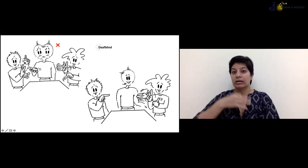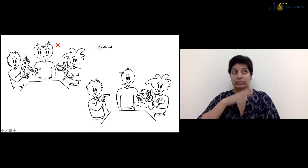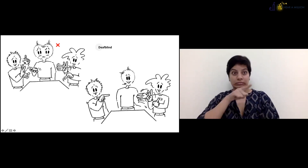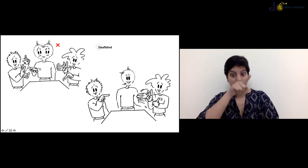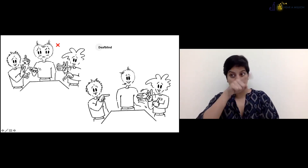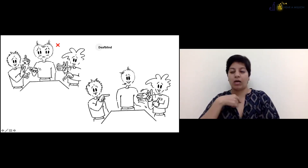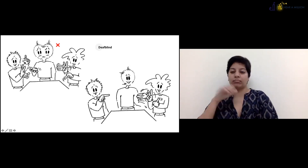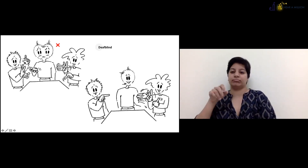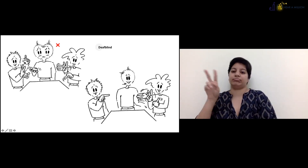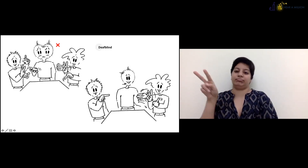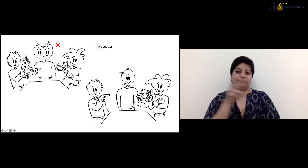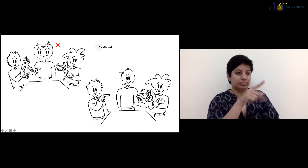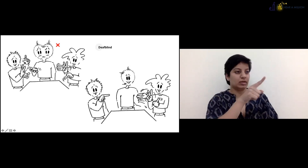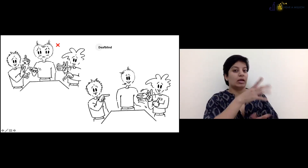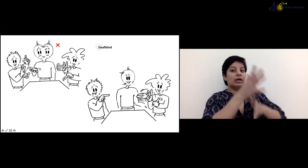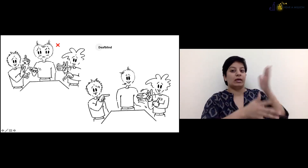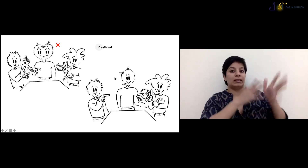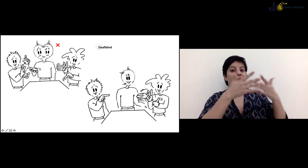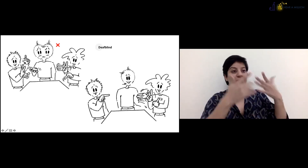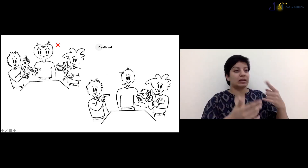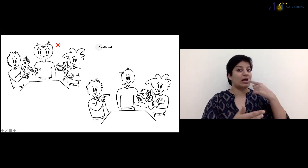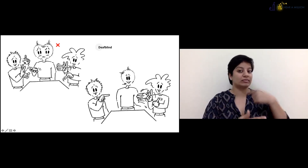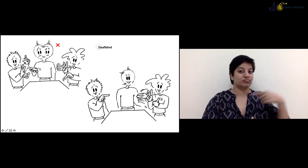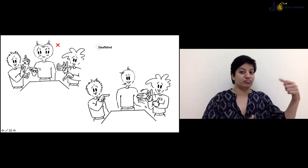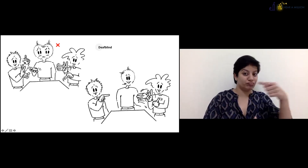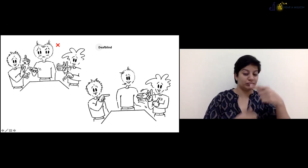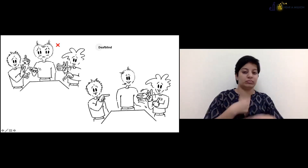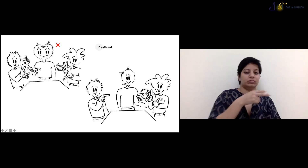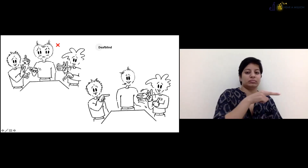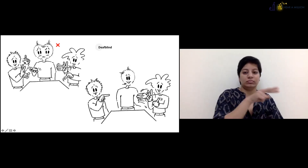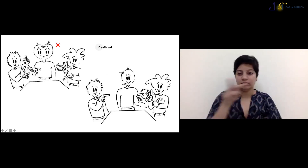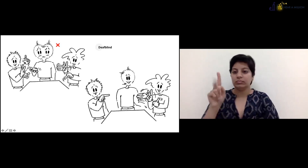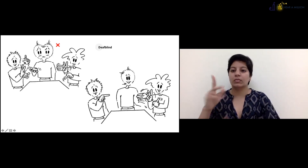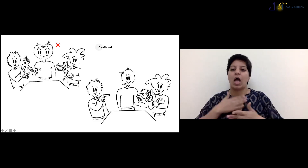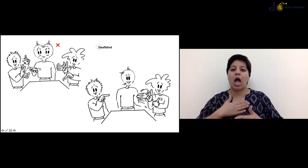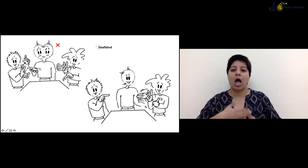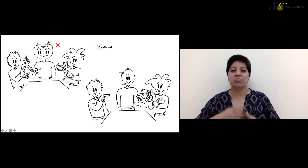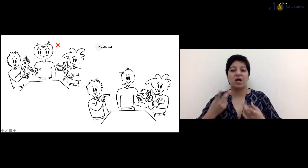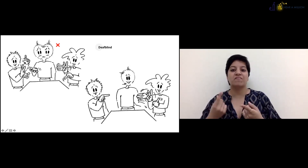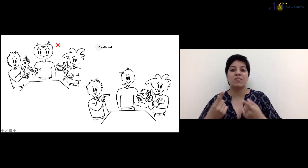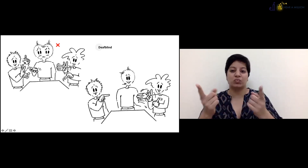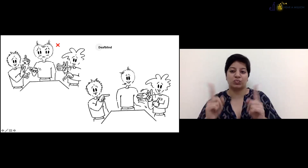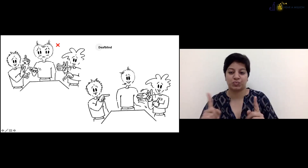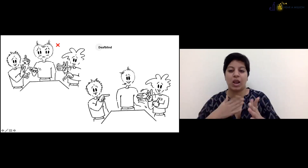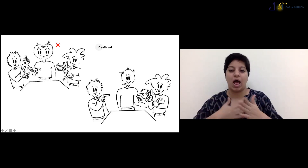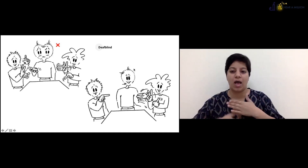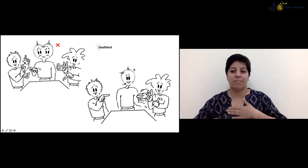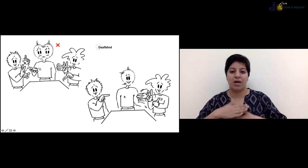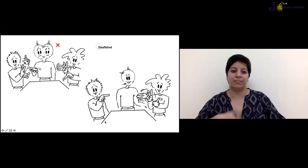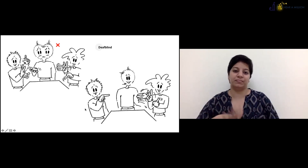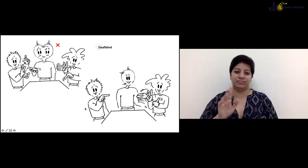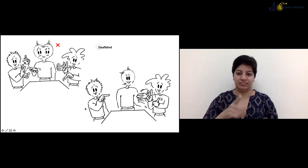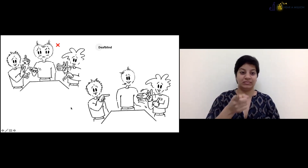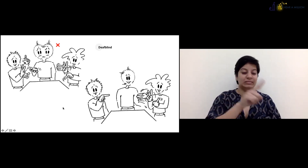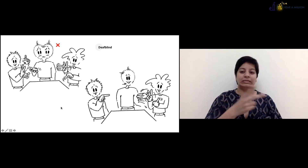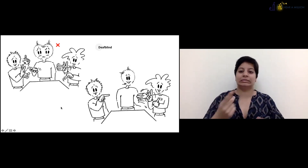are doing sign, first person has complete his sign, then I can see the other person signing. If the person is asking, then I can see here to there.